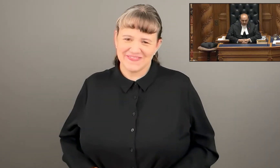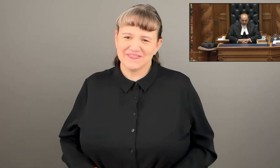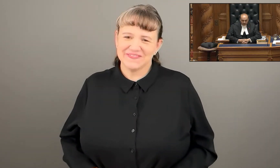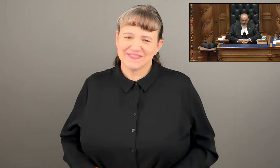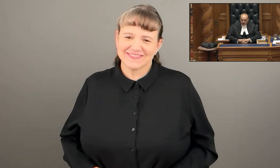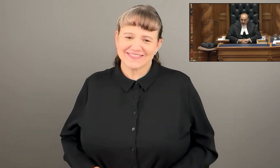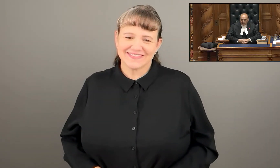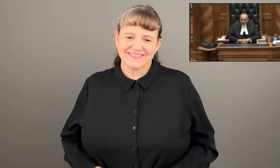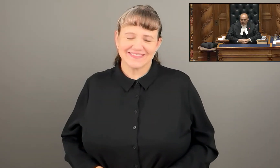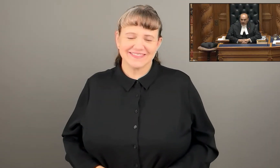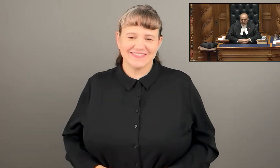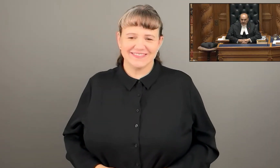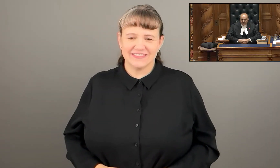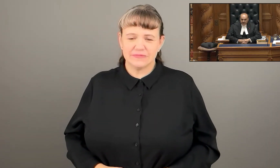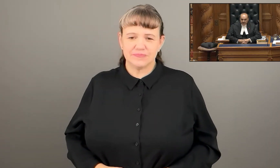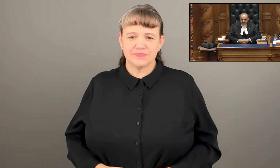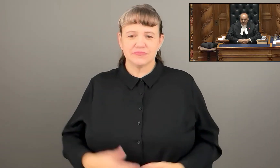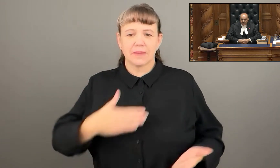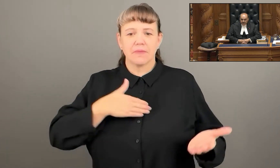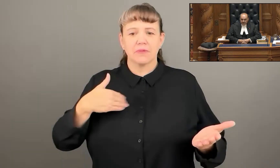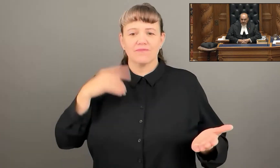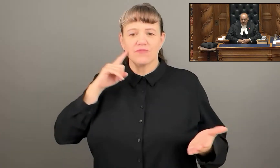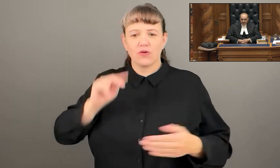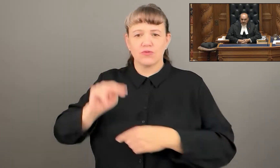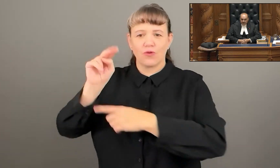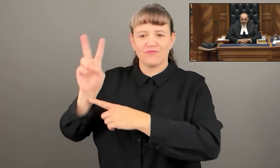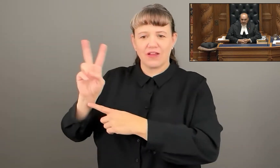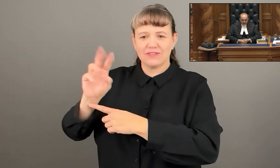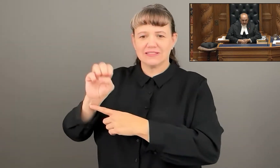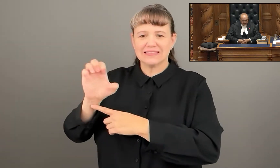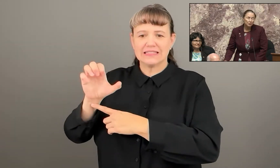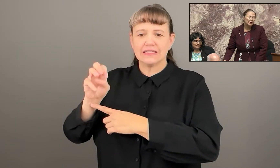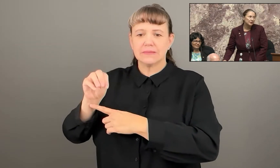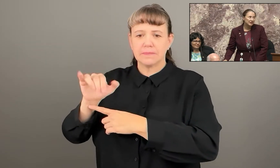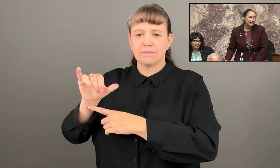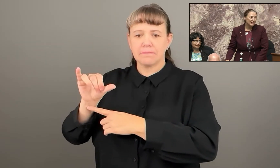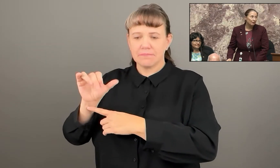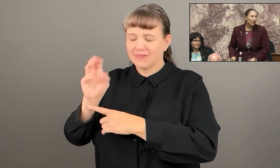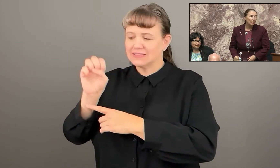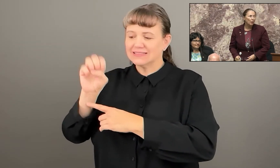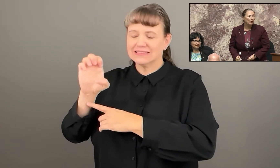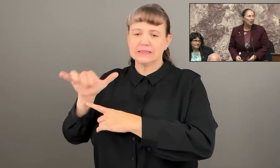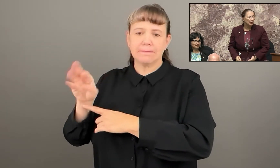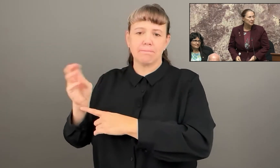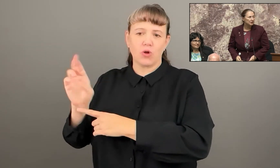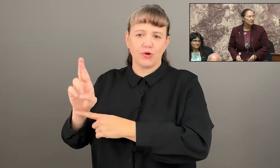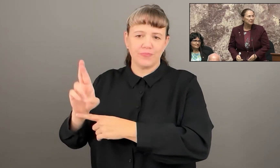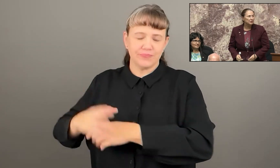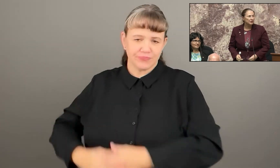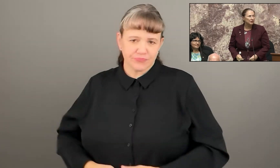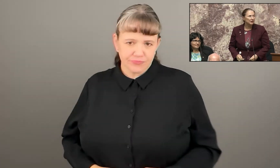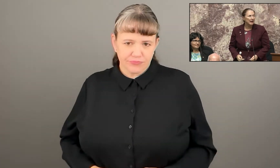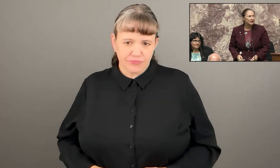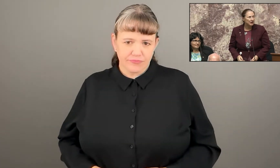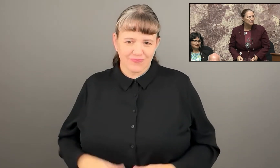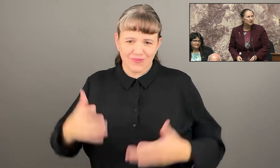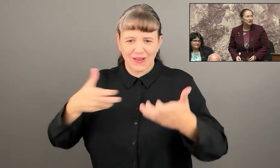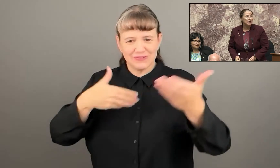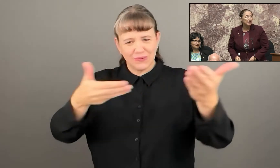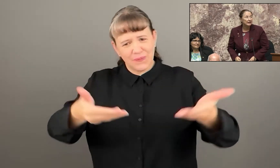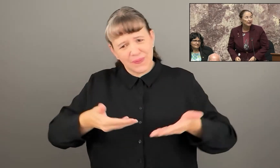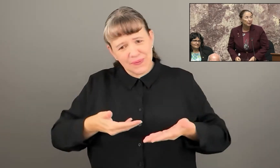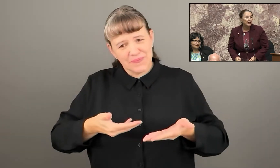Member for North Vancouver Seymour. Thank you, Mr. Speaker. I just want to extend a very warm welcome to the members of the